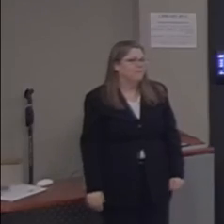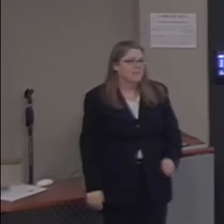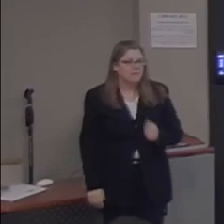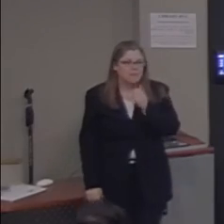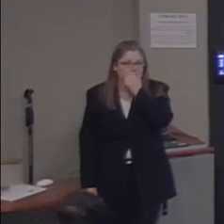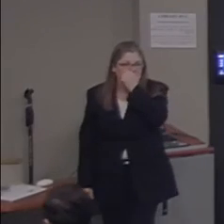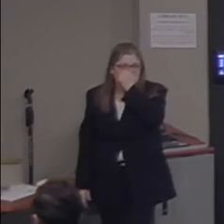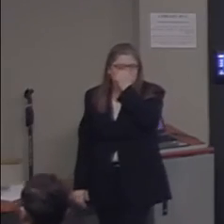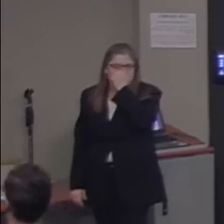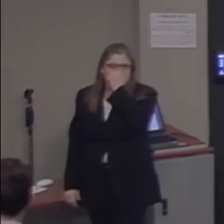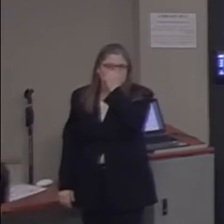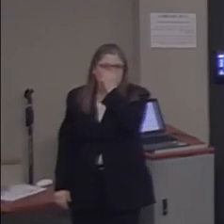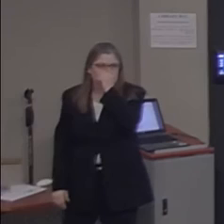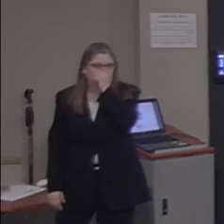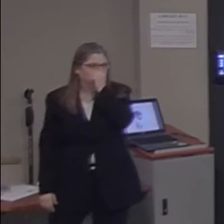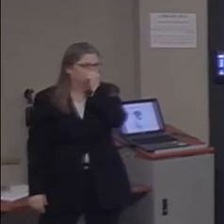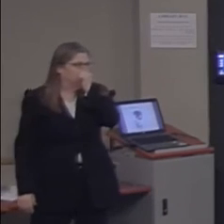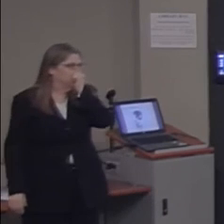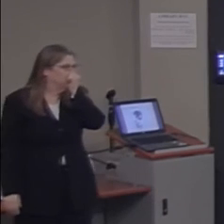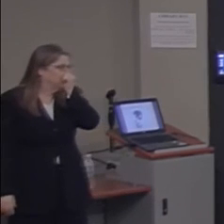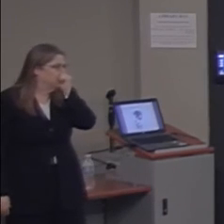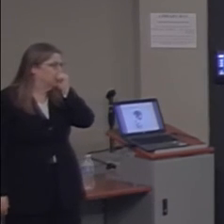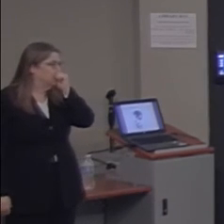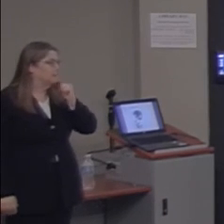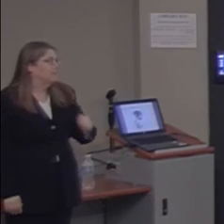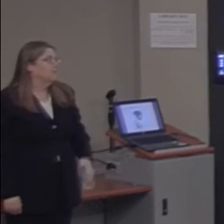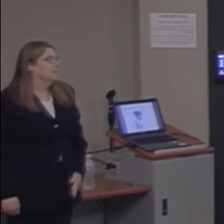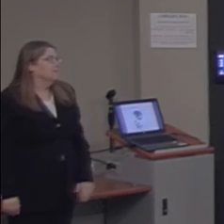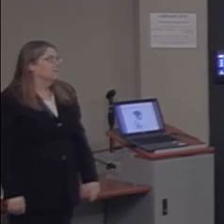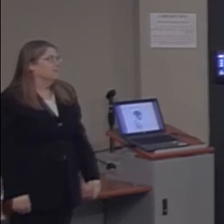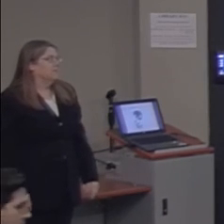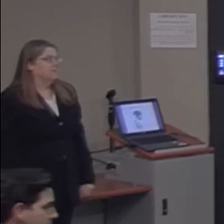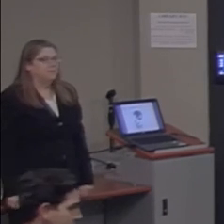All right, anyone else? Do I see a hand up over there?